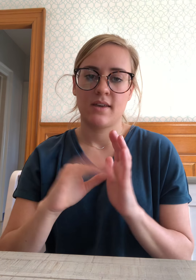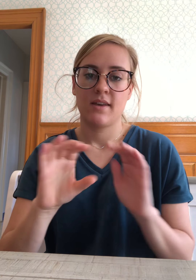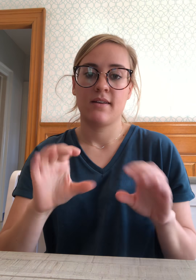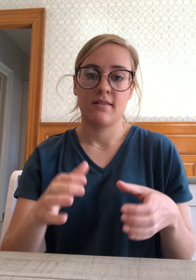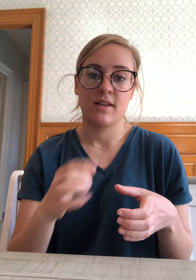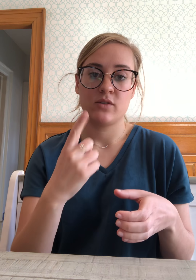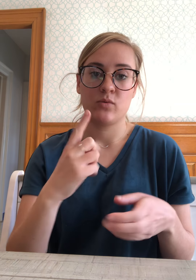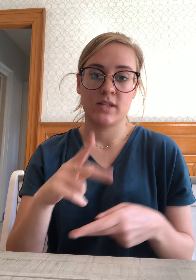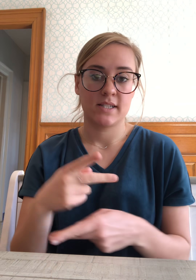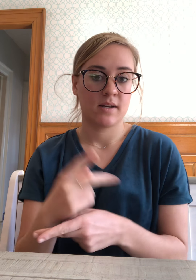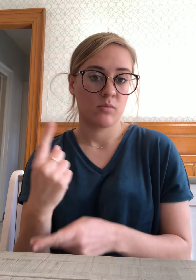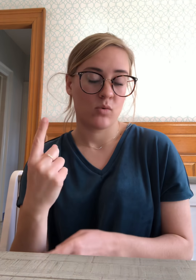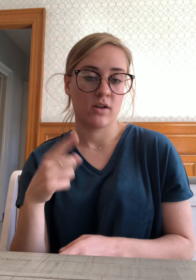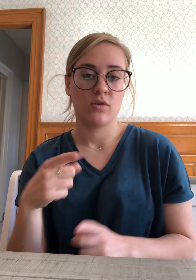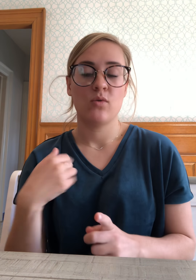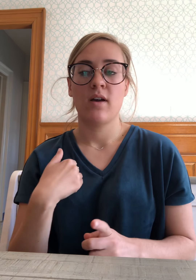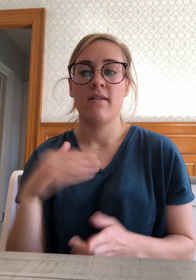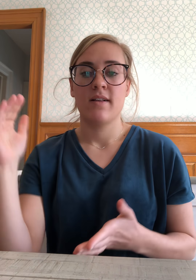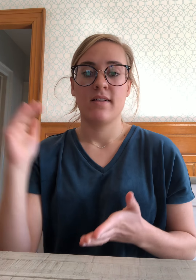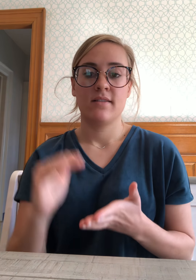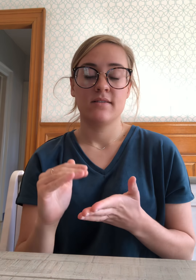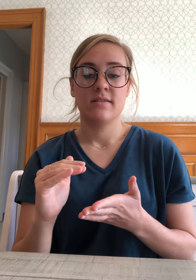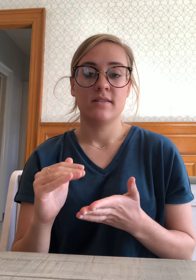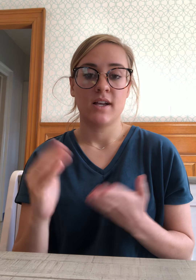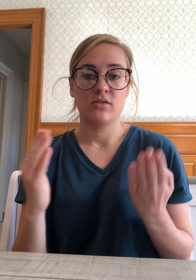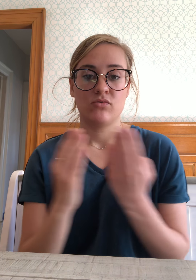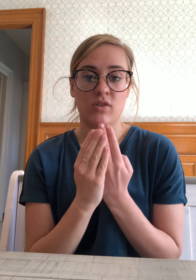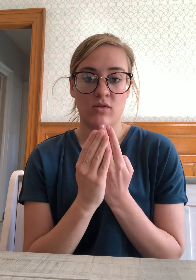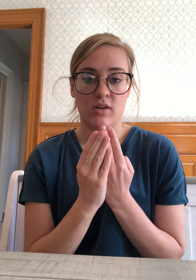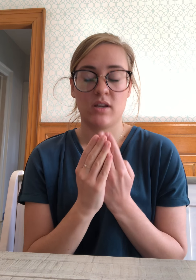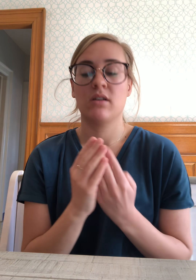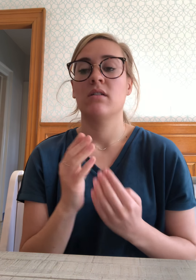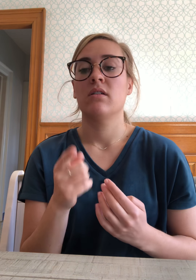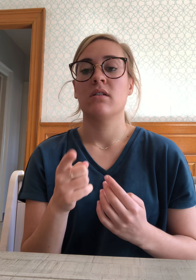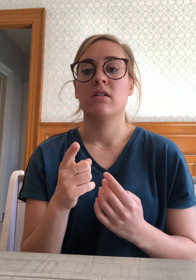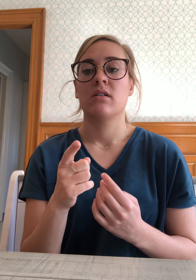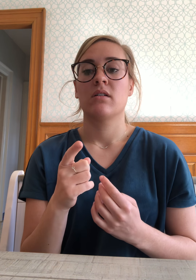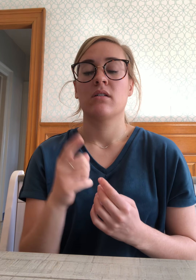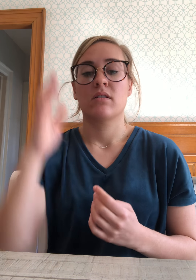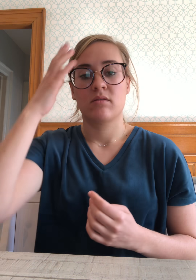you have less crowding. The profile is flatter